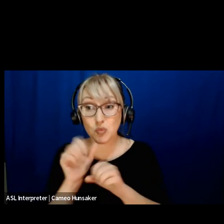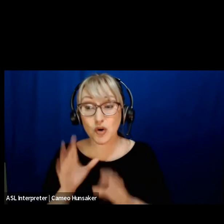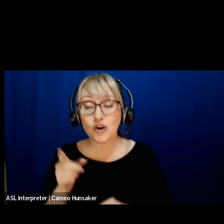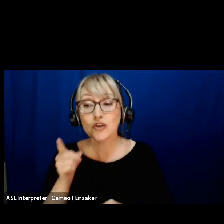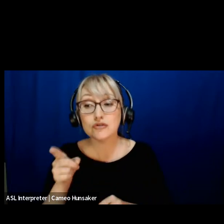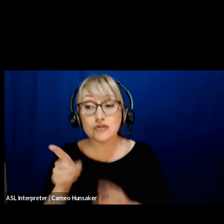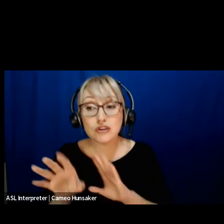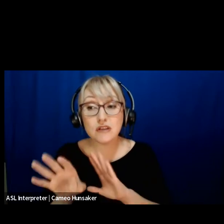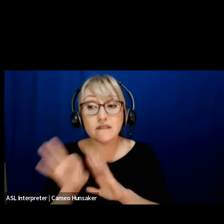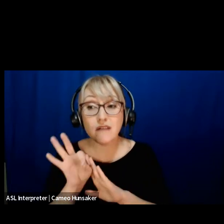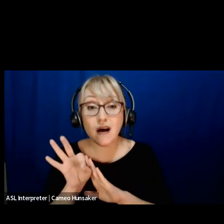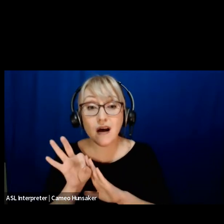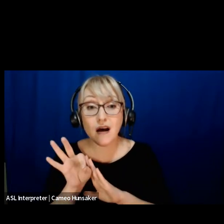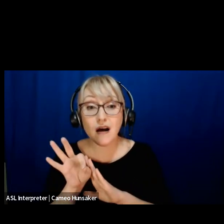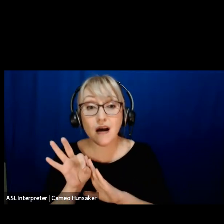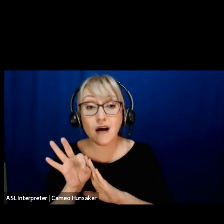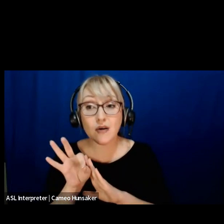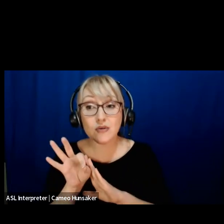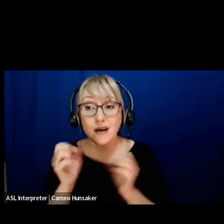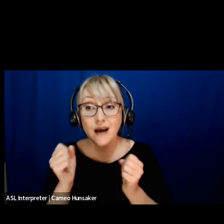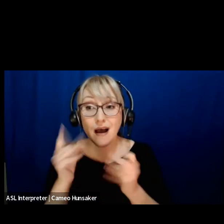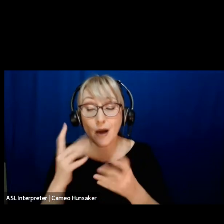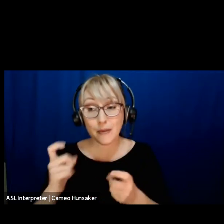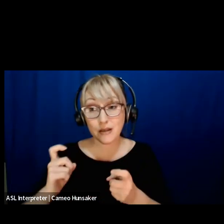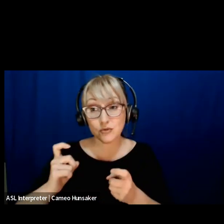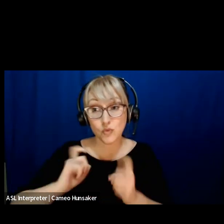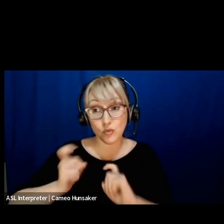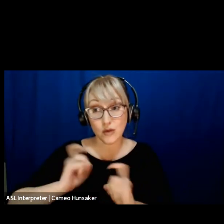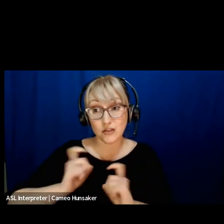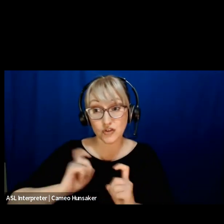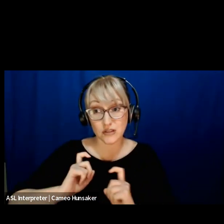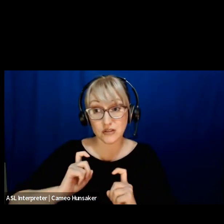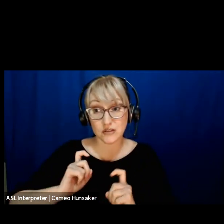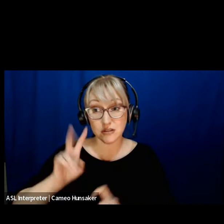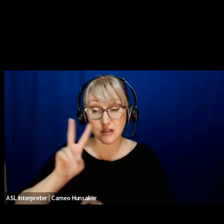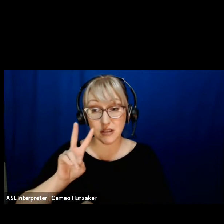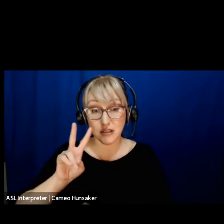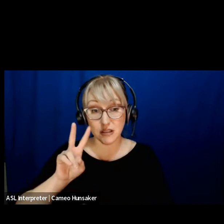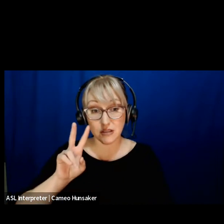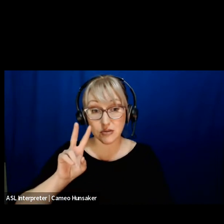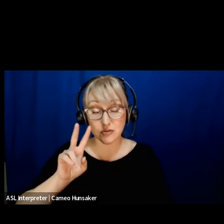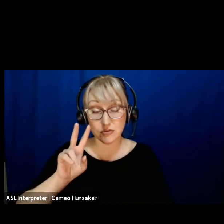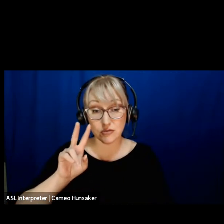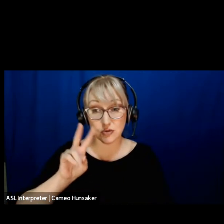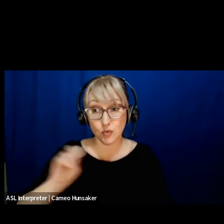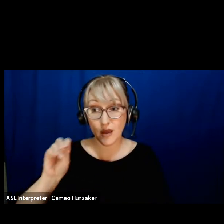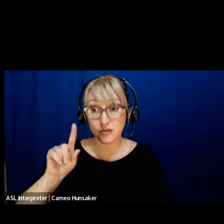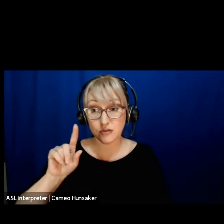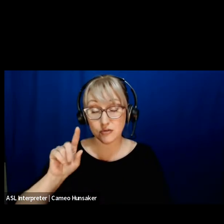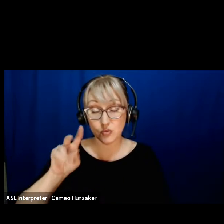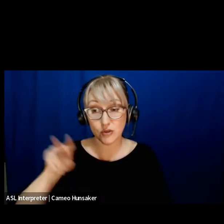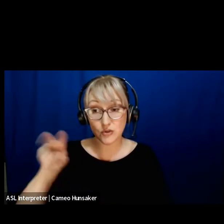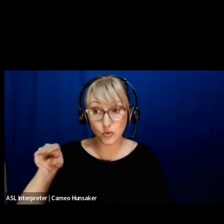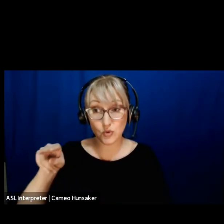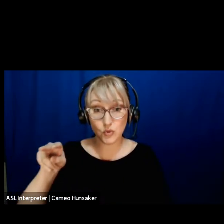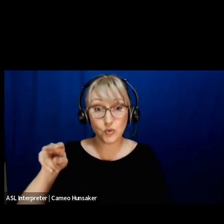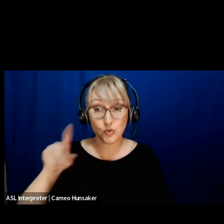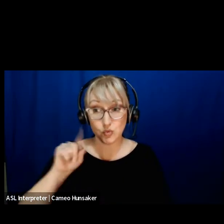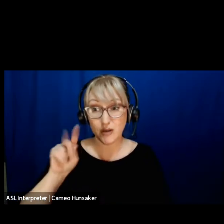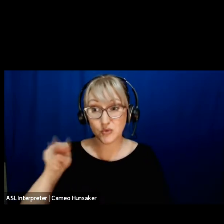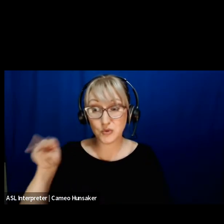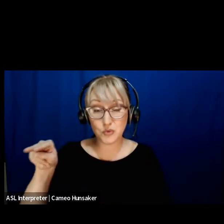find the amount of donations we got in 2022. And we